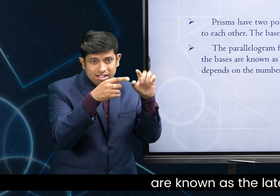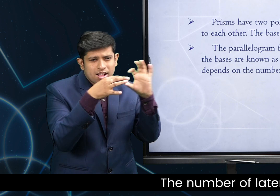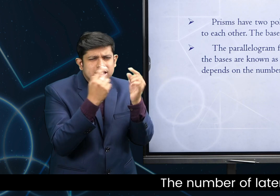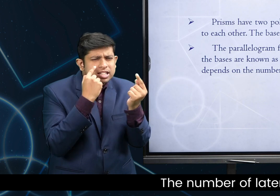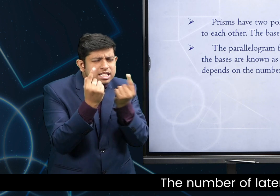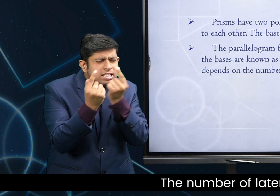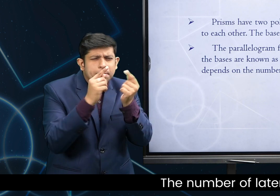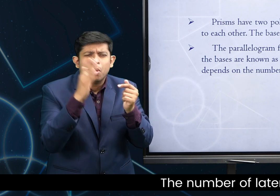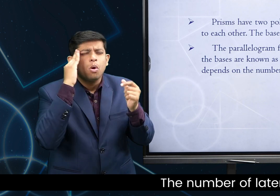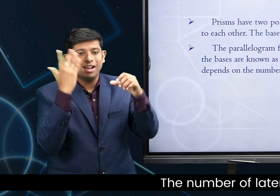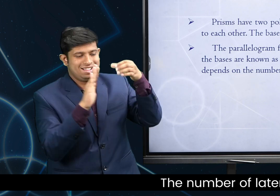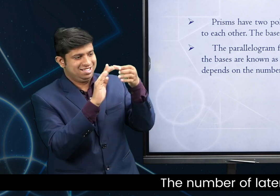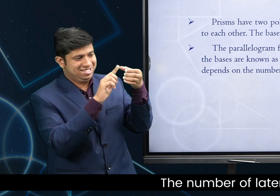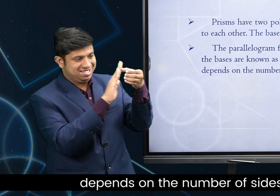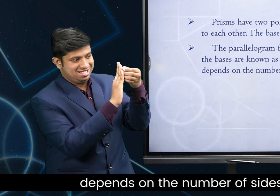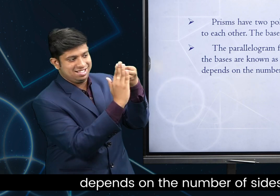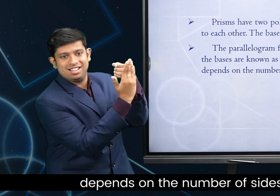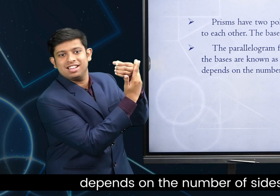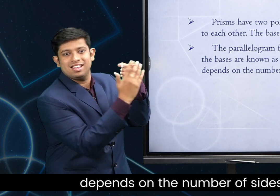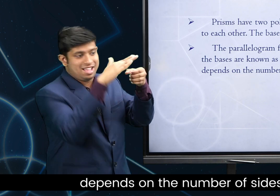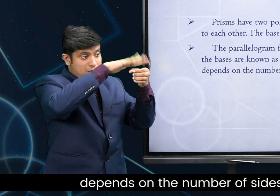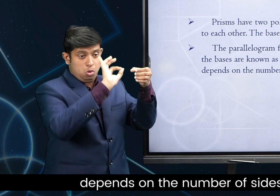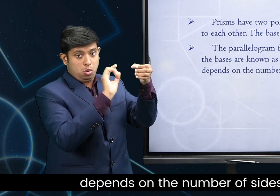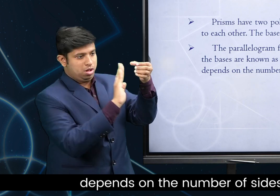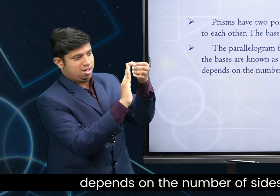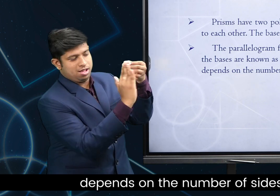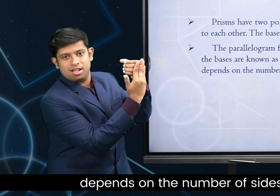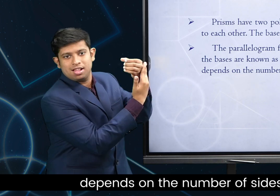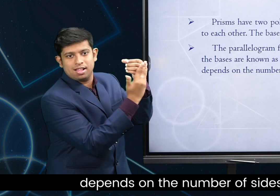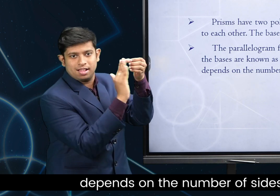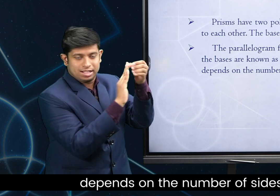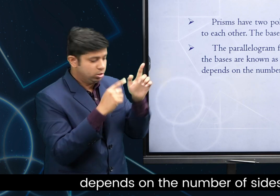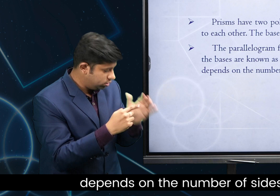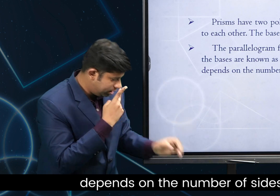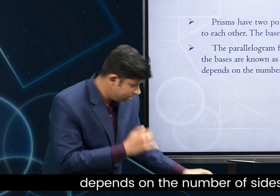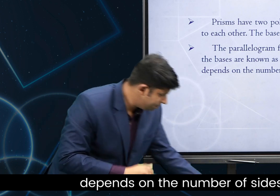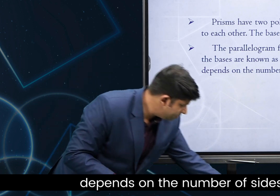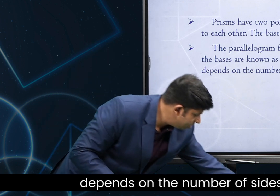The number of lateral faces depends on the number of sides in the base polygon.